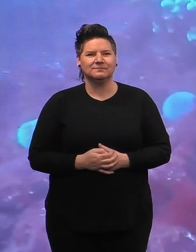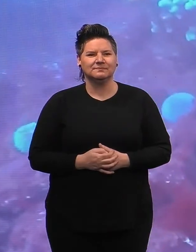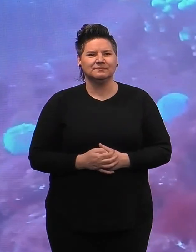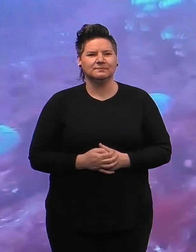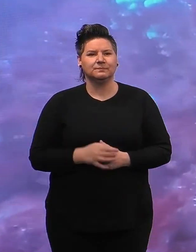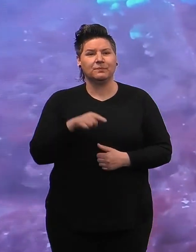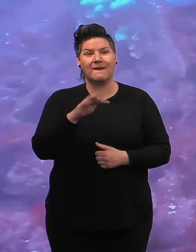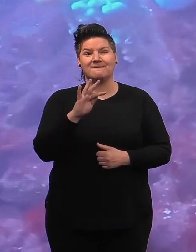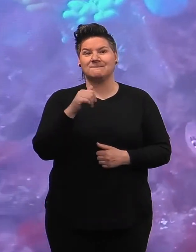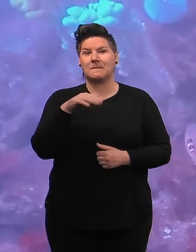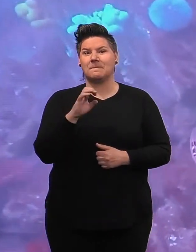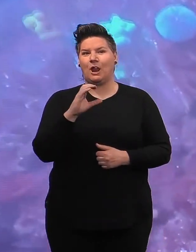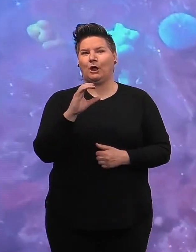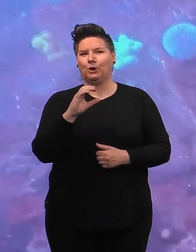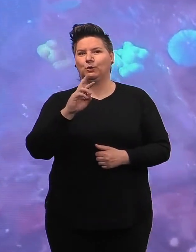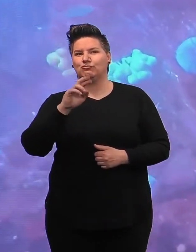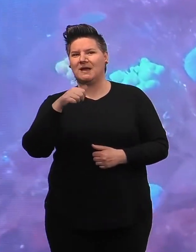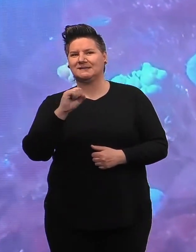Here's the female cuckoo wrasse again.